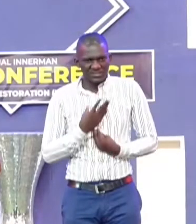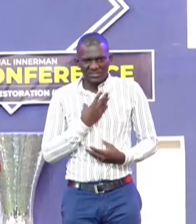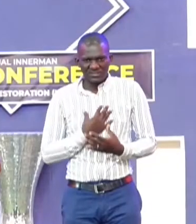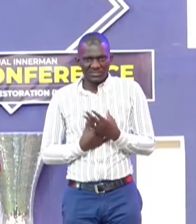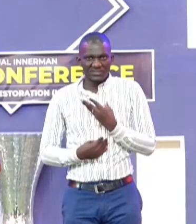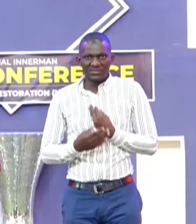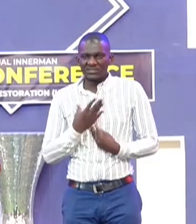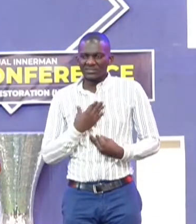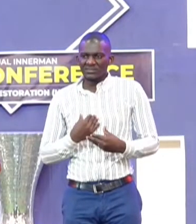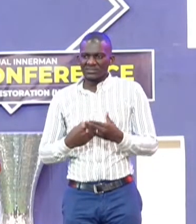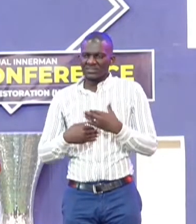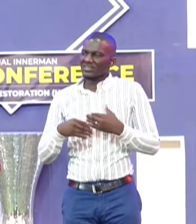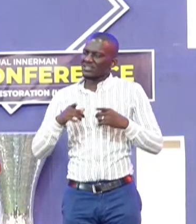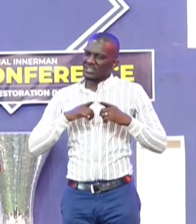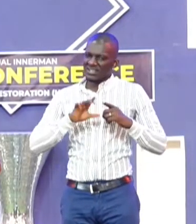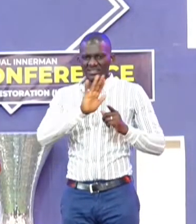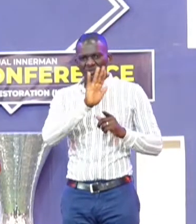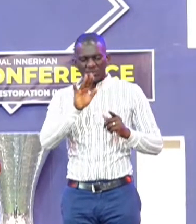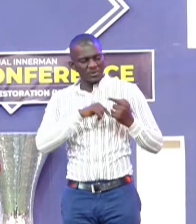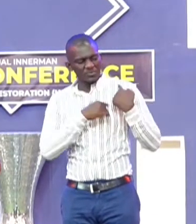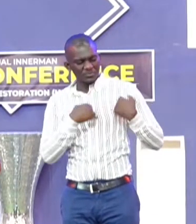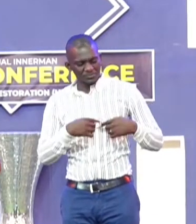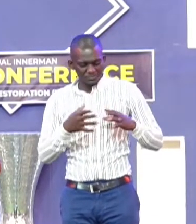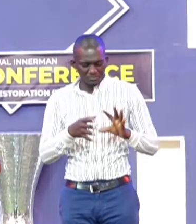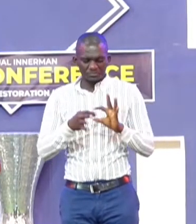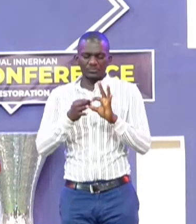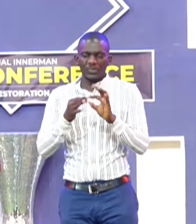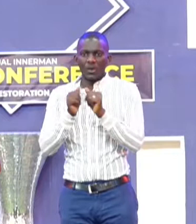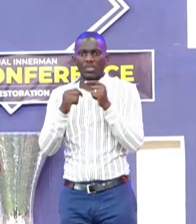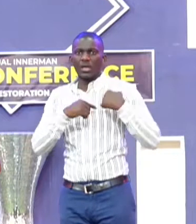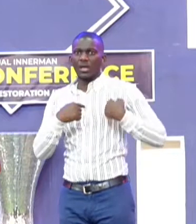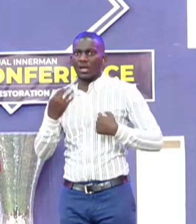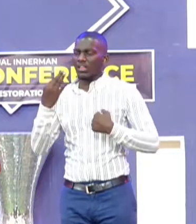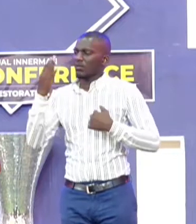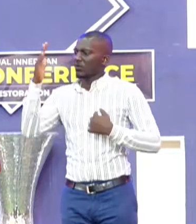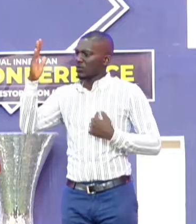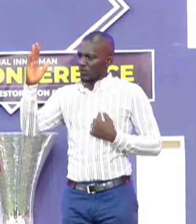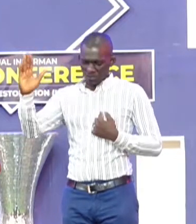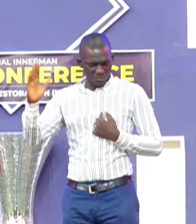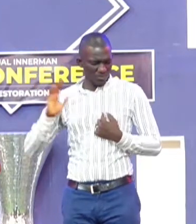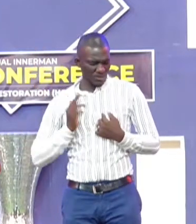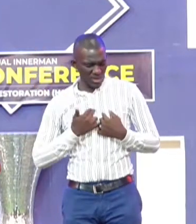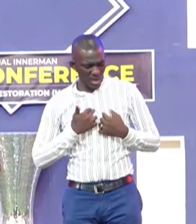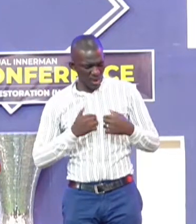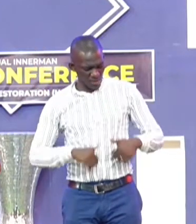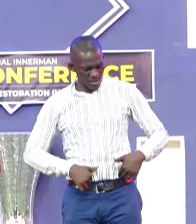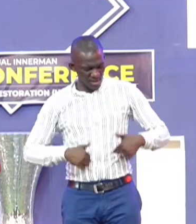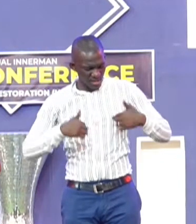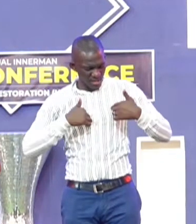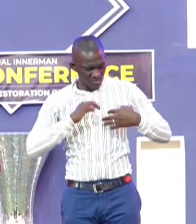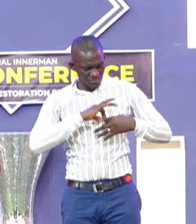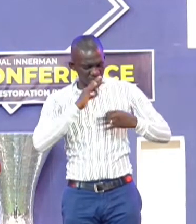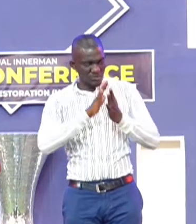encouraged. Okomutima gwewe gatte n'omutima gwa Katonda. Let his heart be connected to the heart of God. Obulamu bwaffe obw'omwoyo n'obw'omubiri buleme